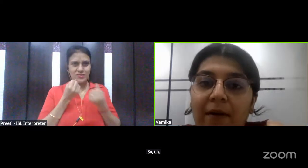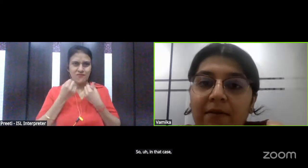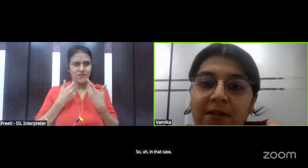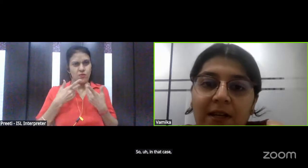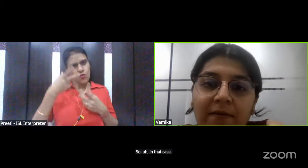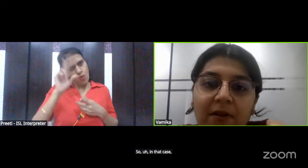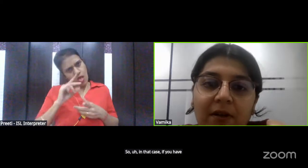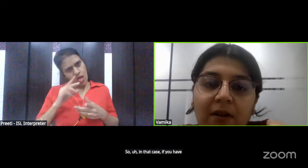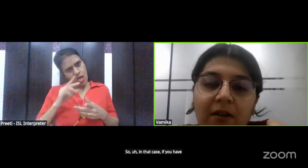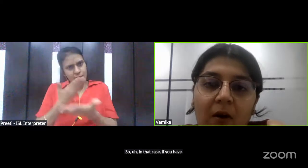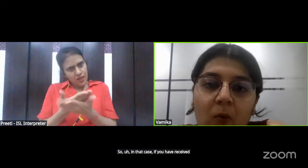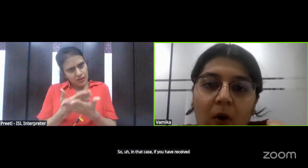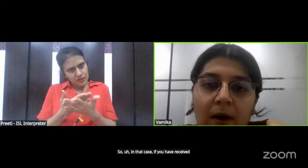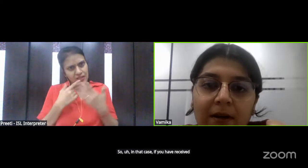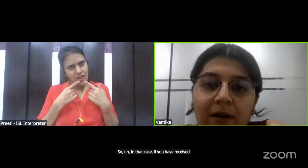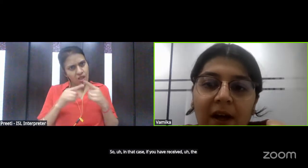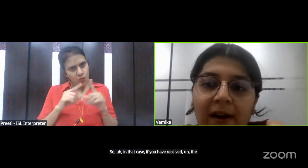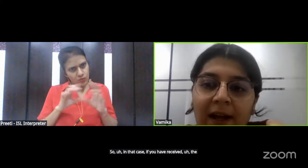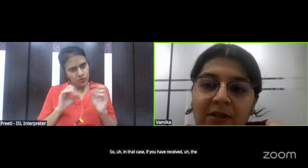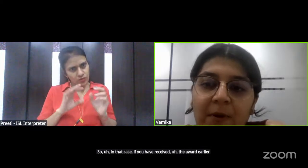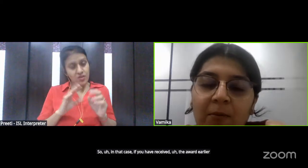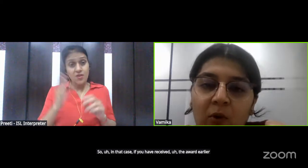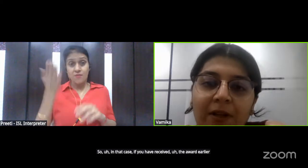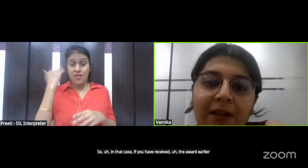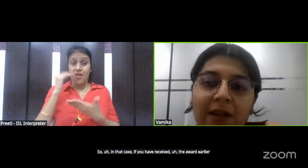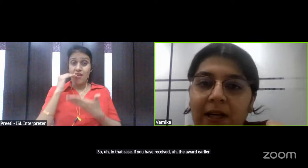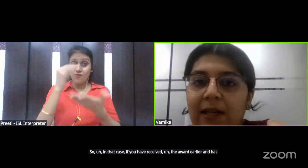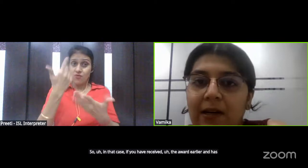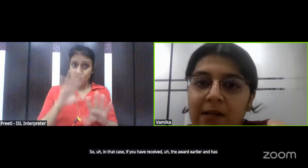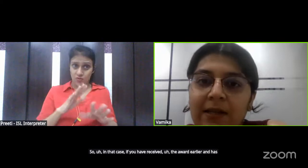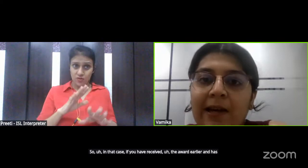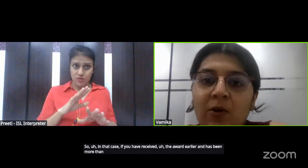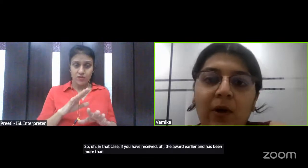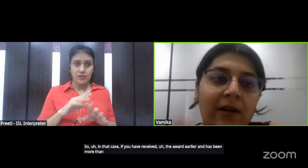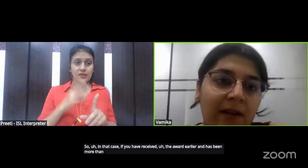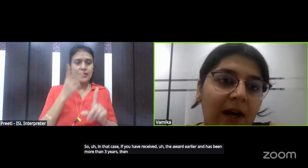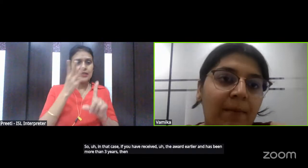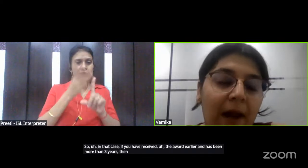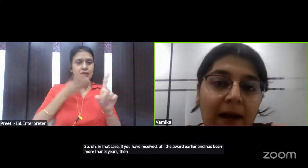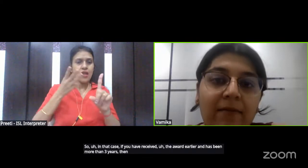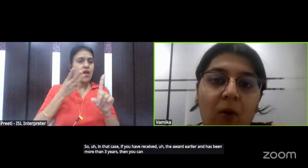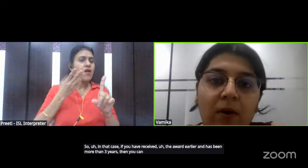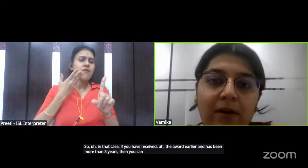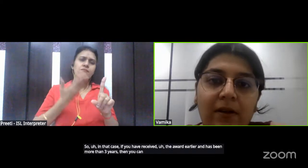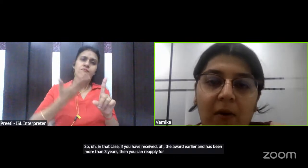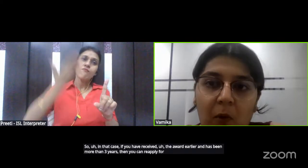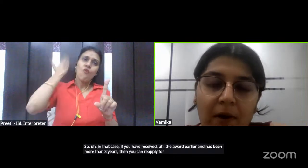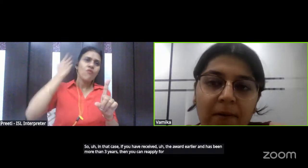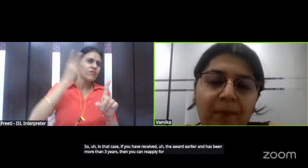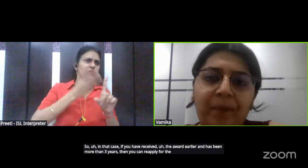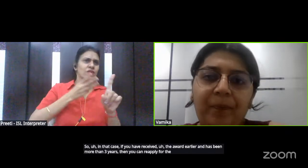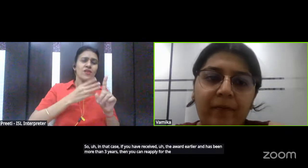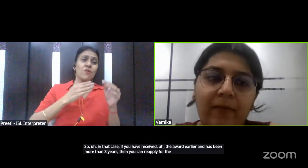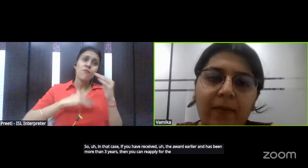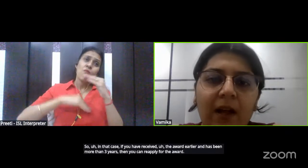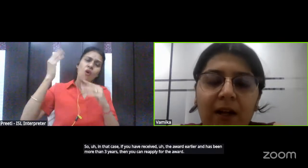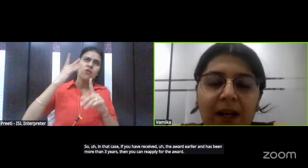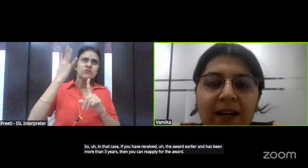if you have received the award earlier, it has been more than 3 years, then you can reapply for the award.